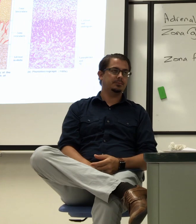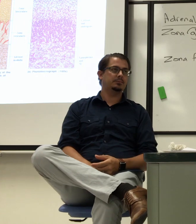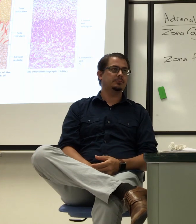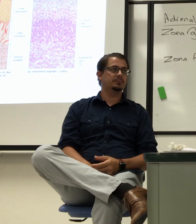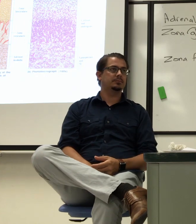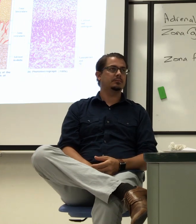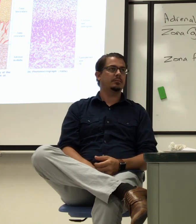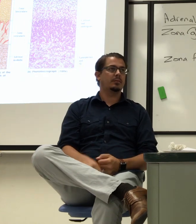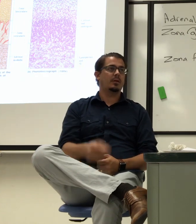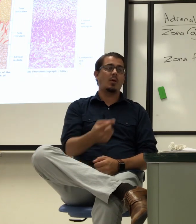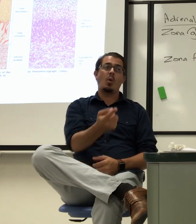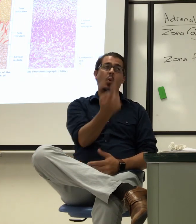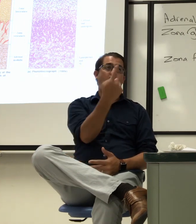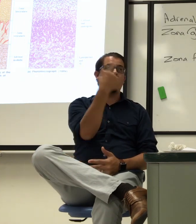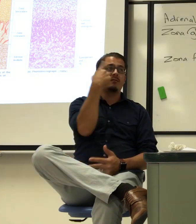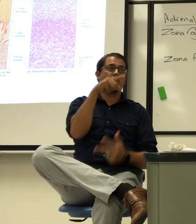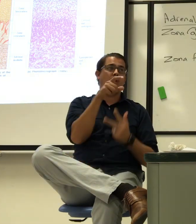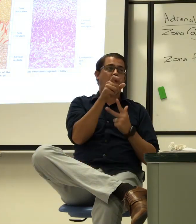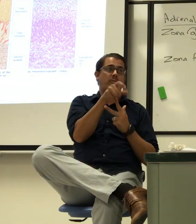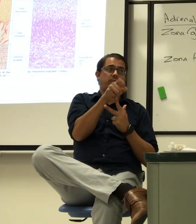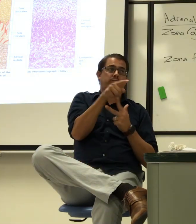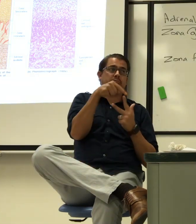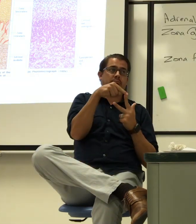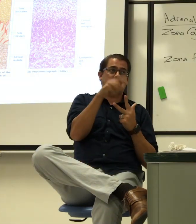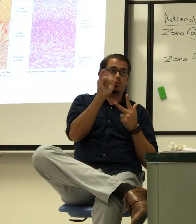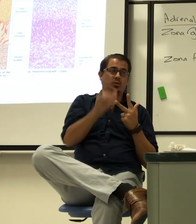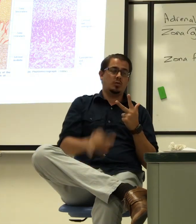And there's only one you got to know: